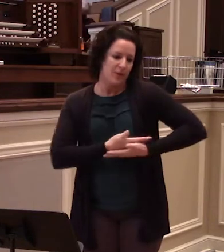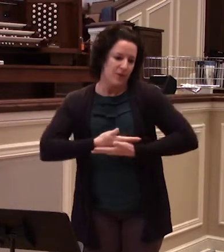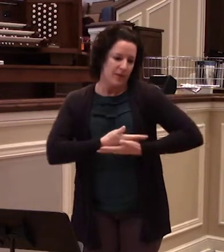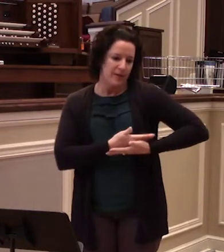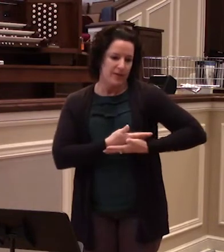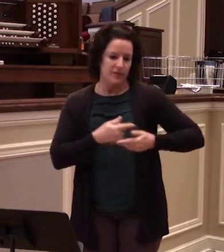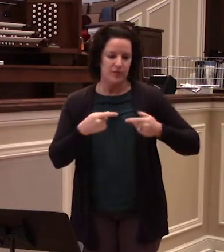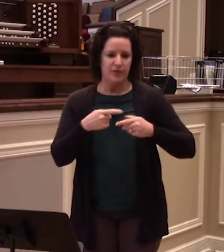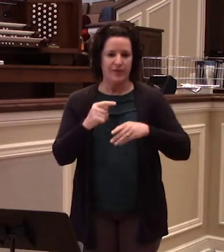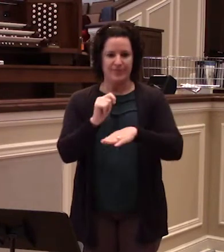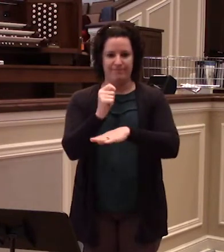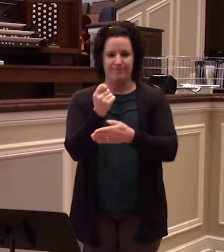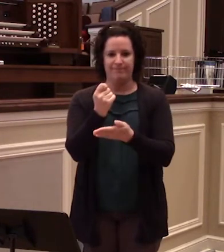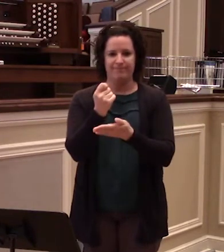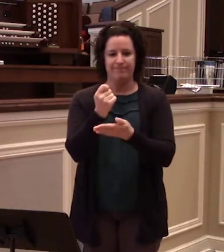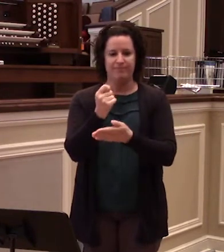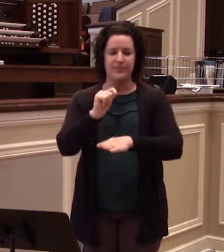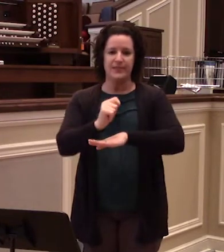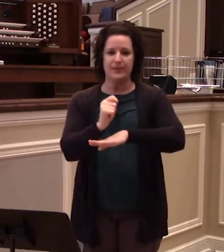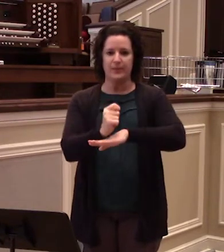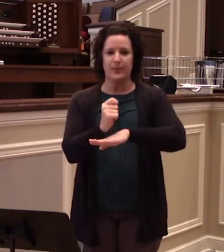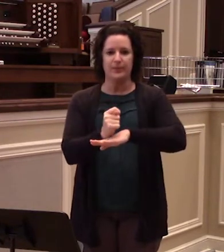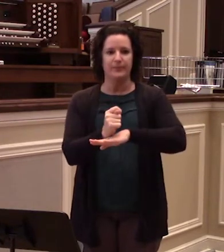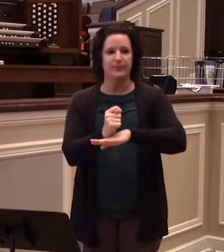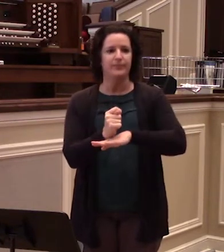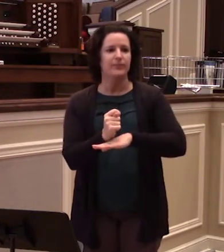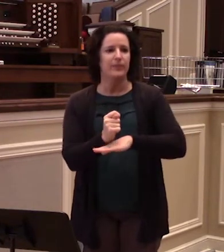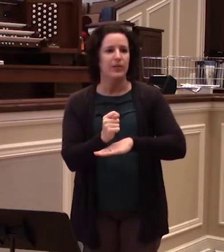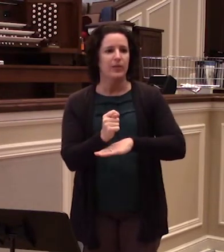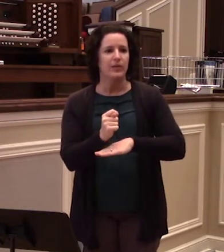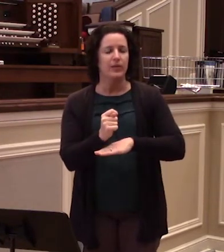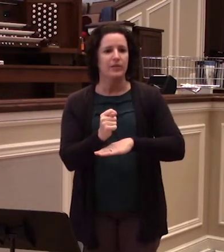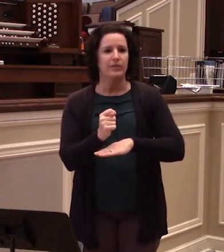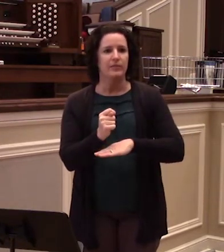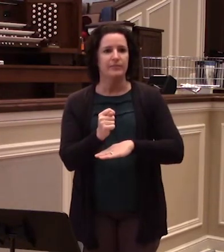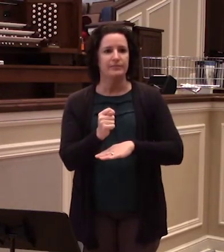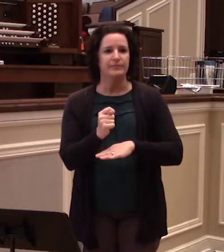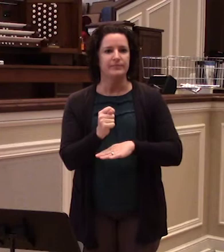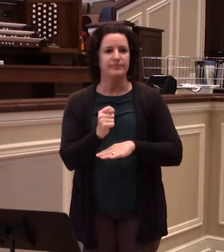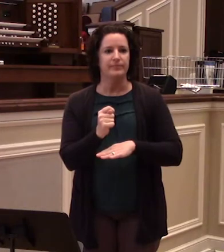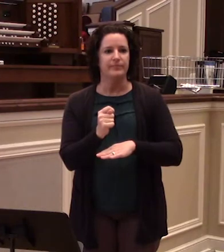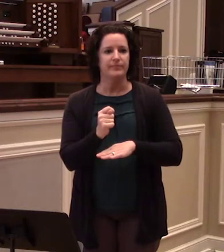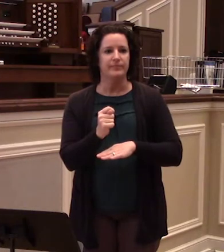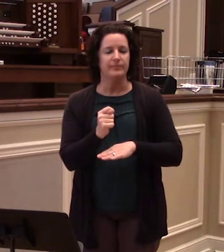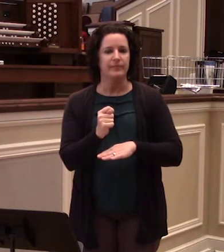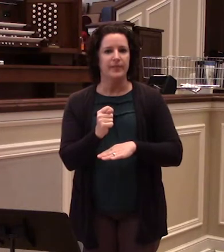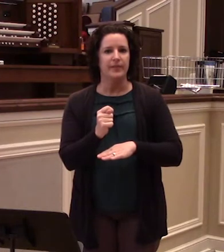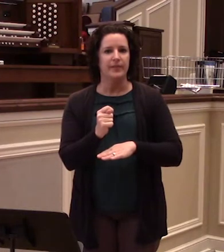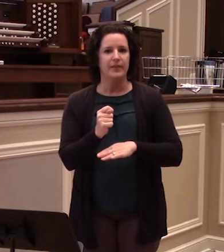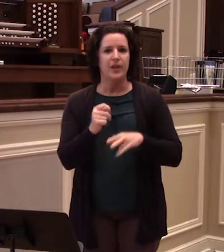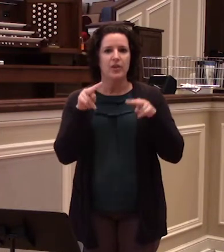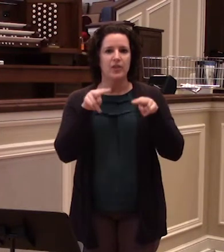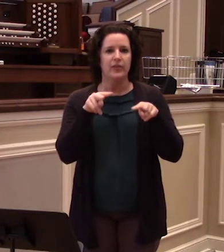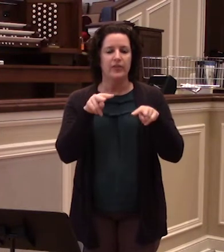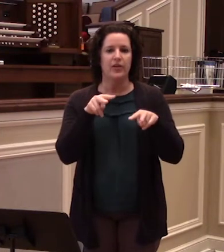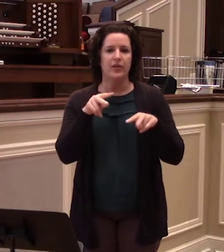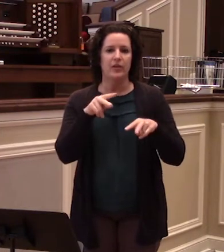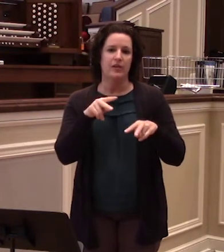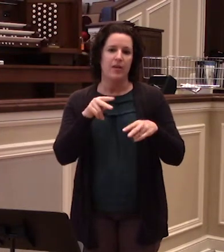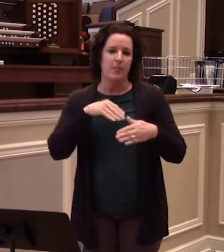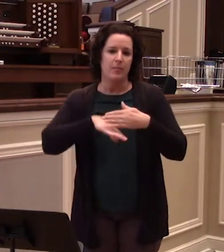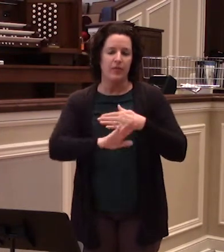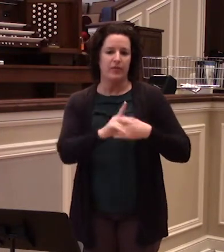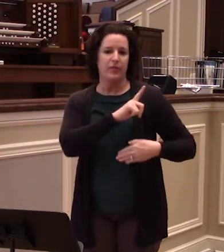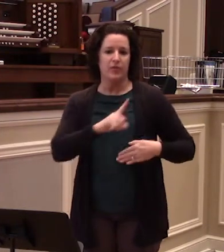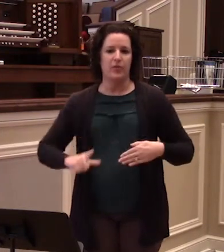to get Luke's concluding thoughts about the significance of the birth of our Lord and Savior Jesus Christ. Luke, in these verses, gives